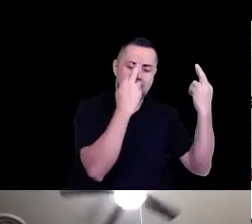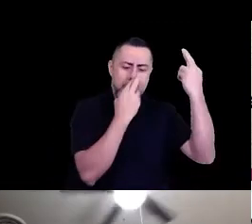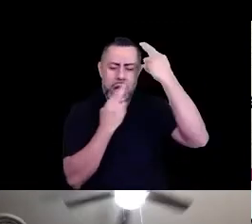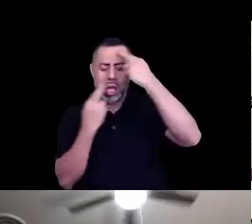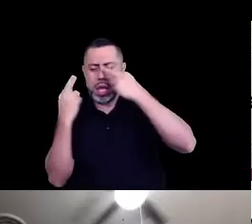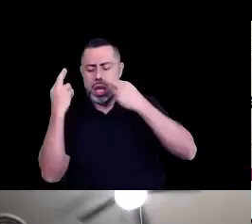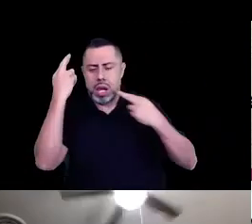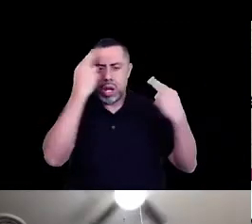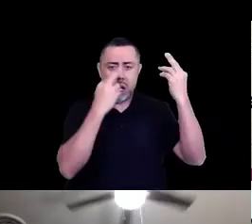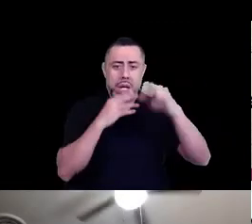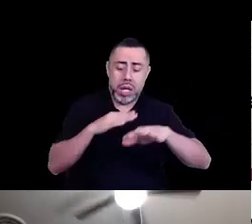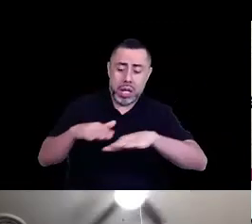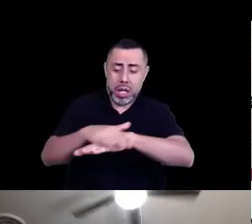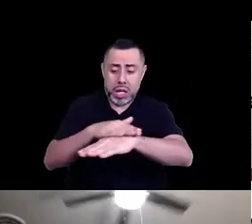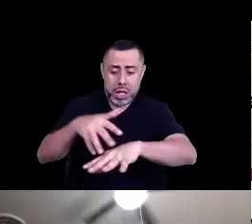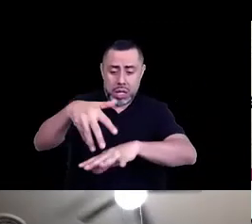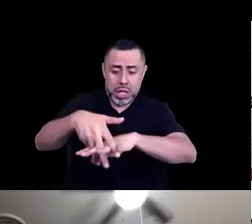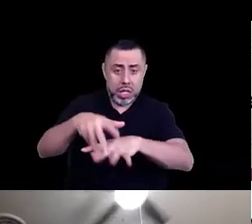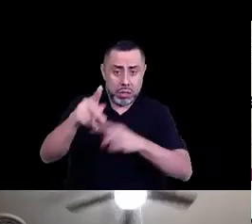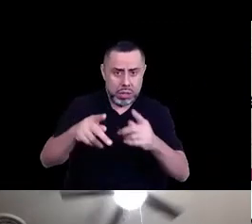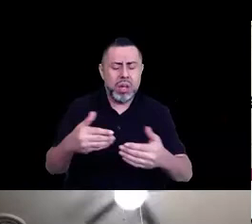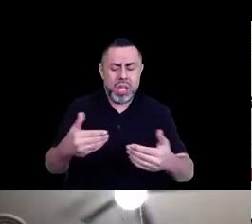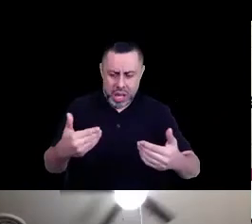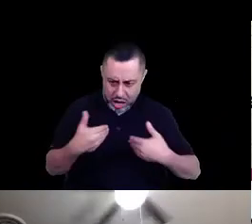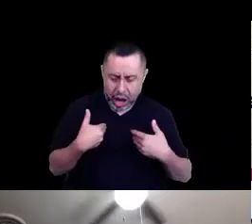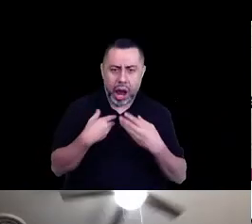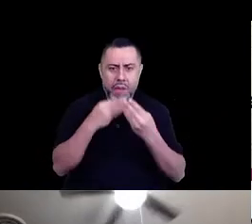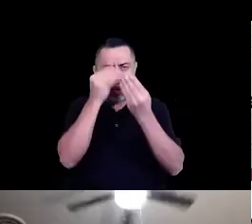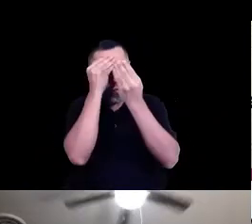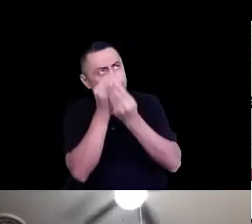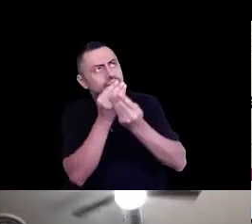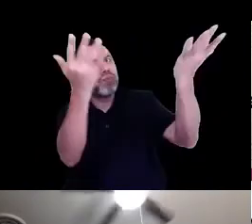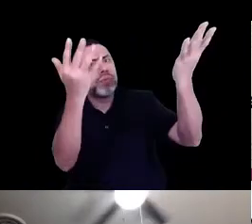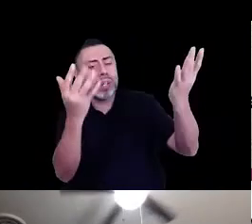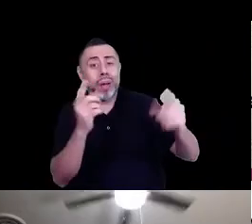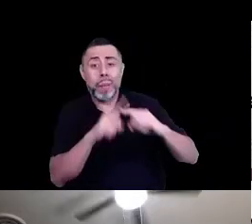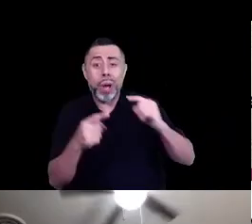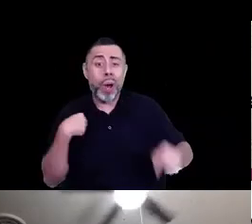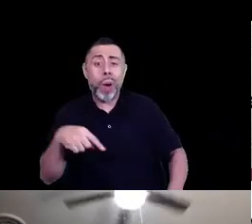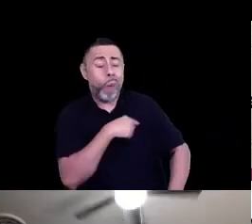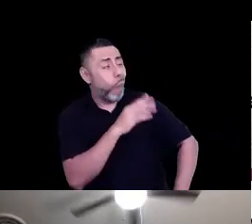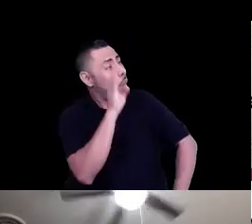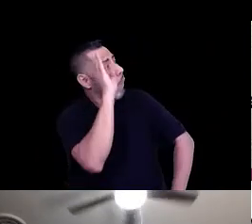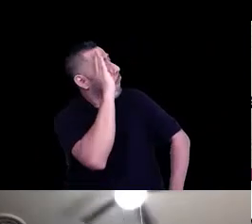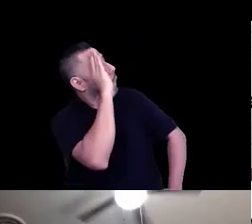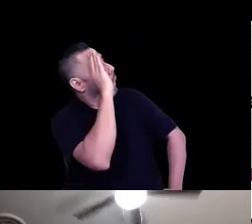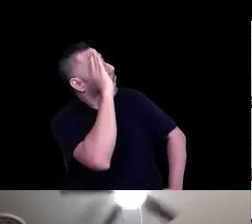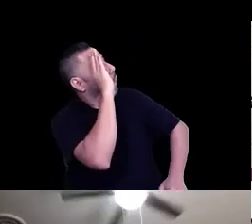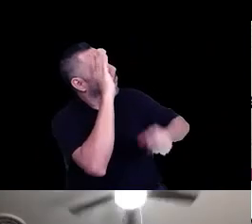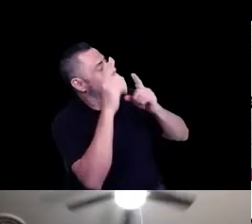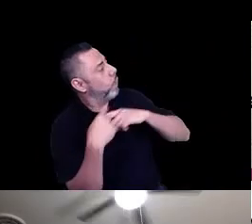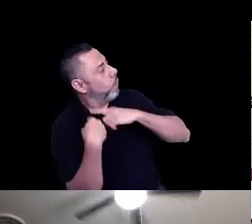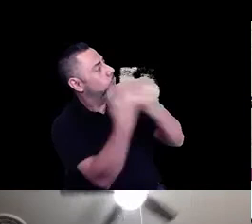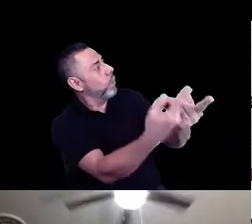indigenous people have something to say because we have not been listening. It's like Thomas Binyaka,